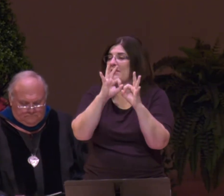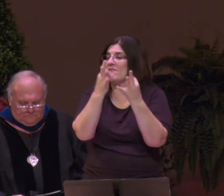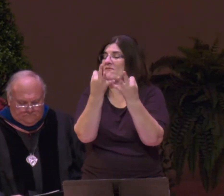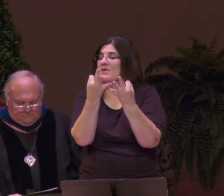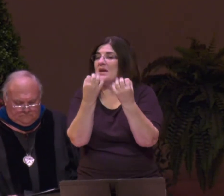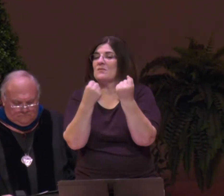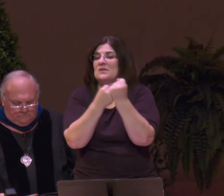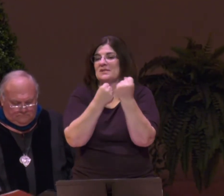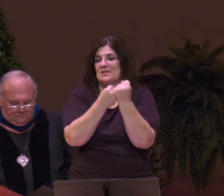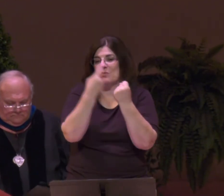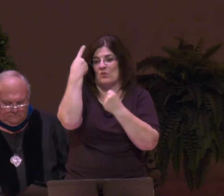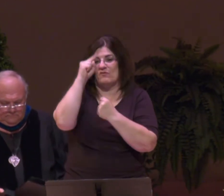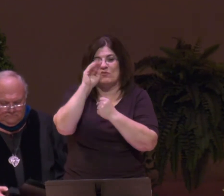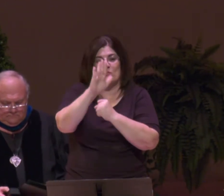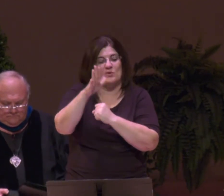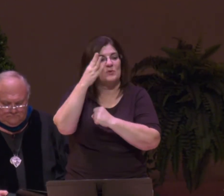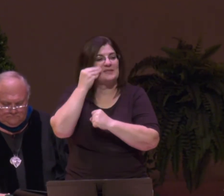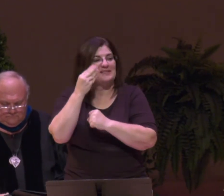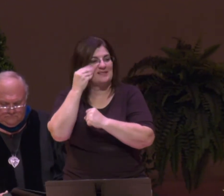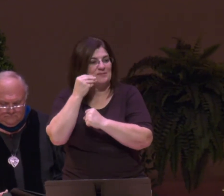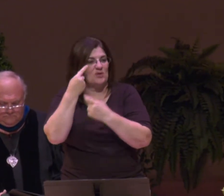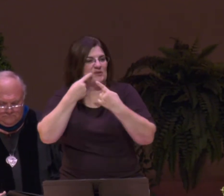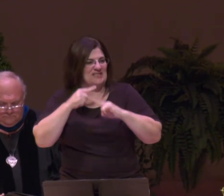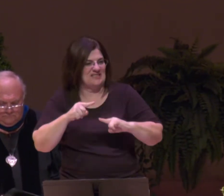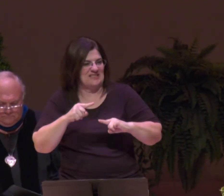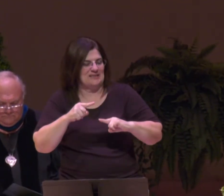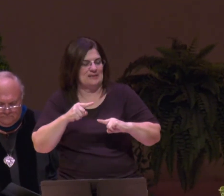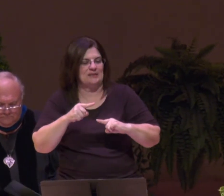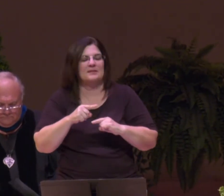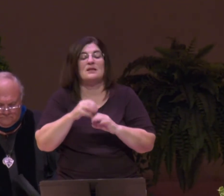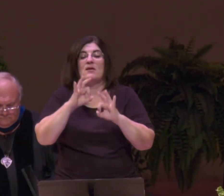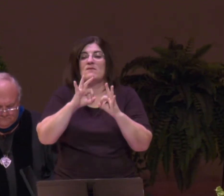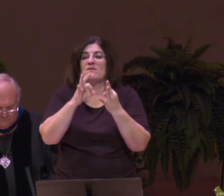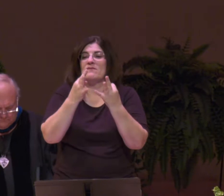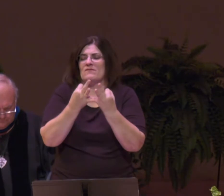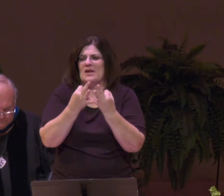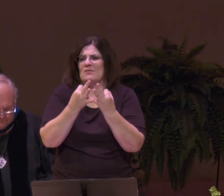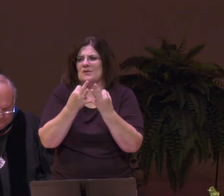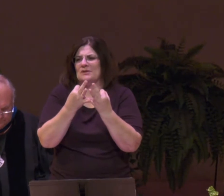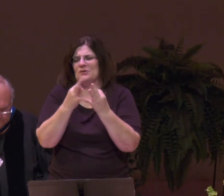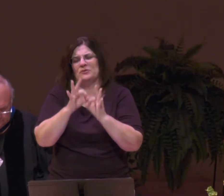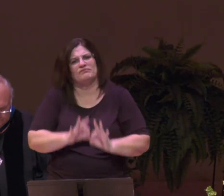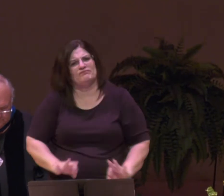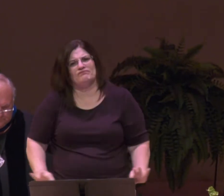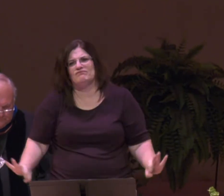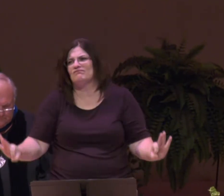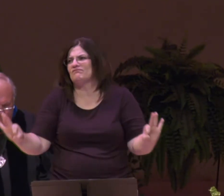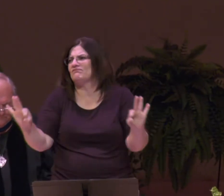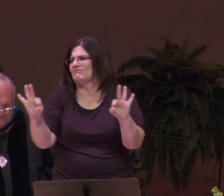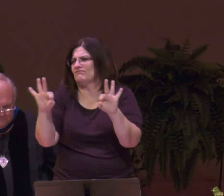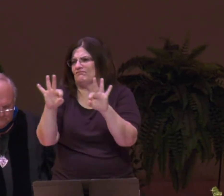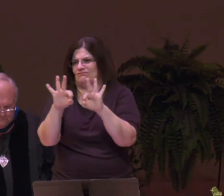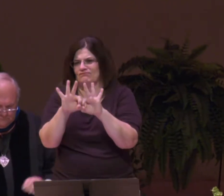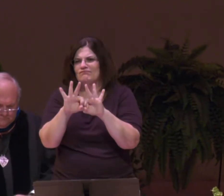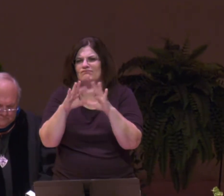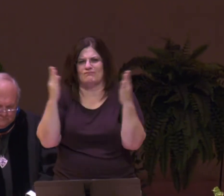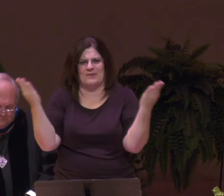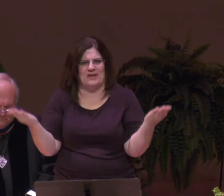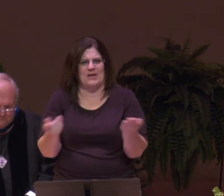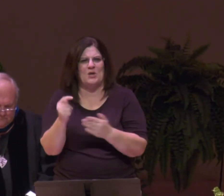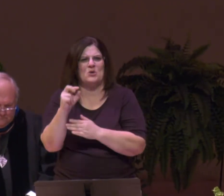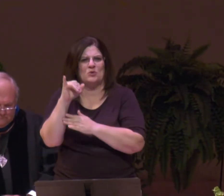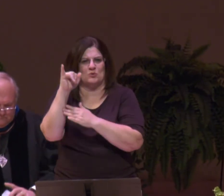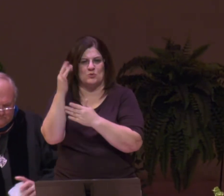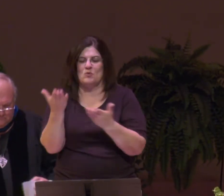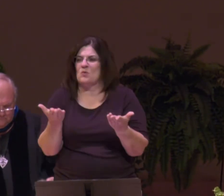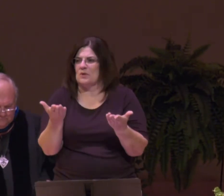you to experience this achievement. And families, we value family values at Troy University. I'd like